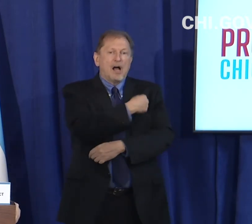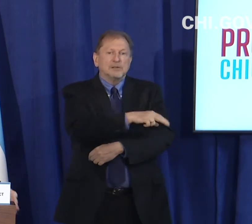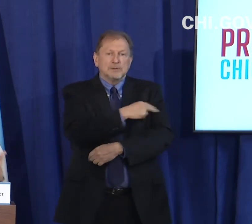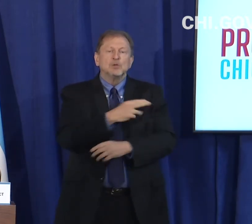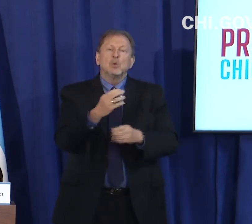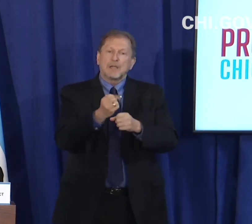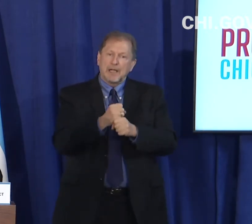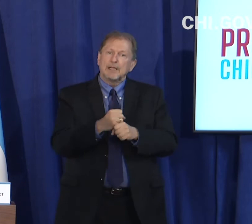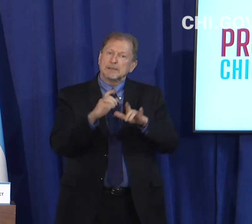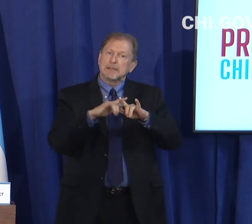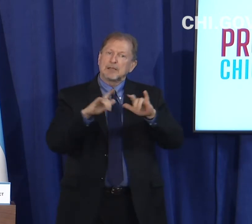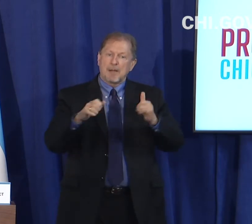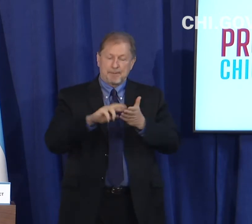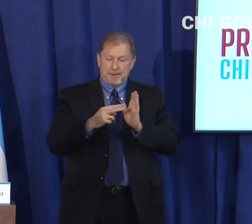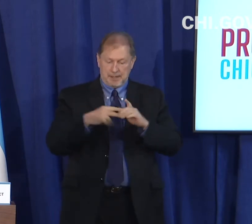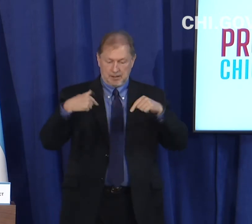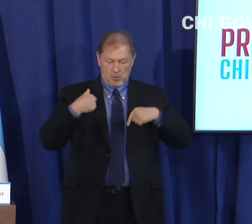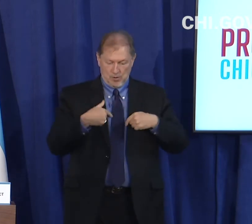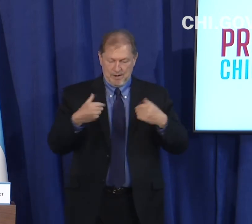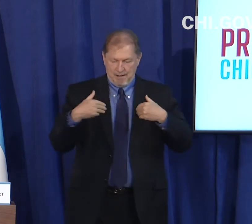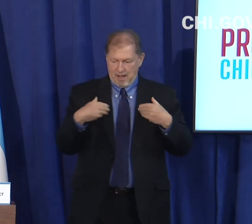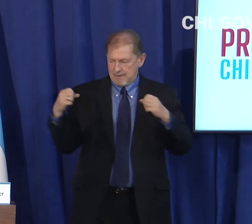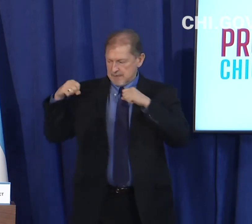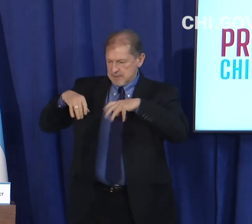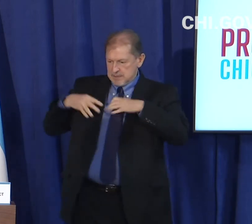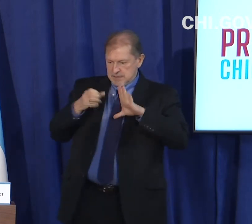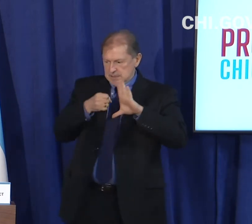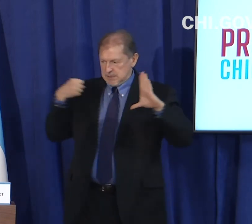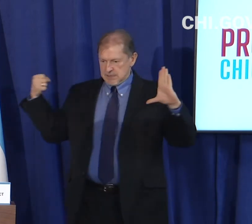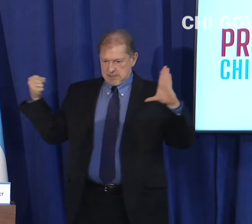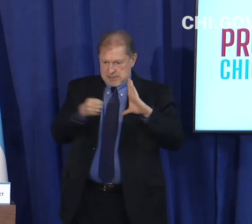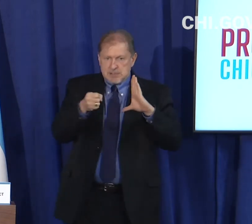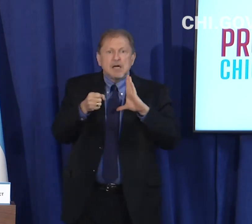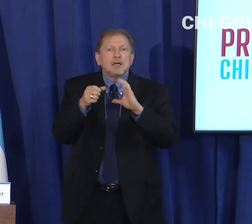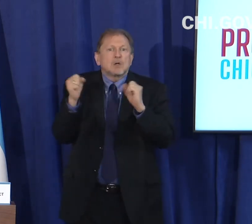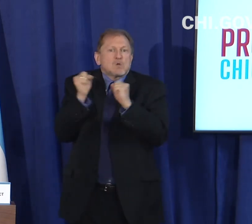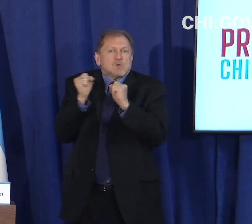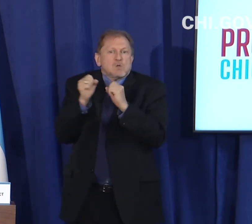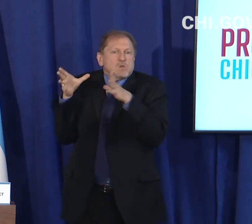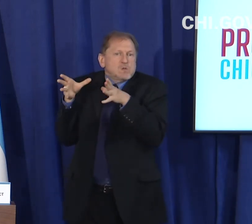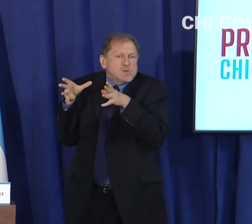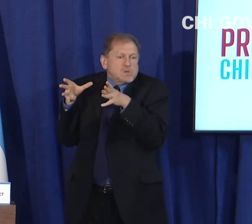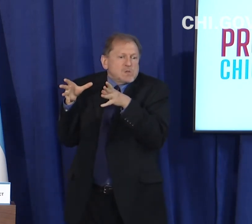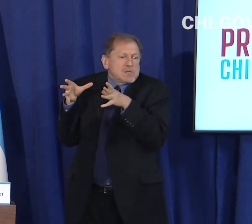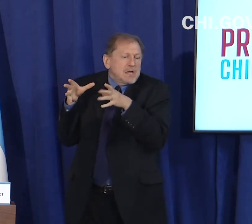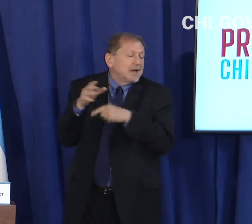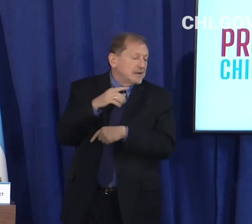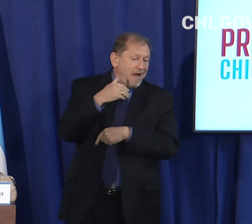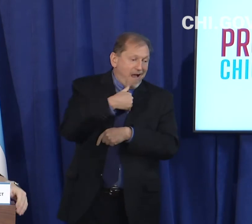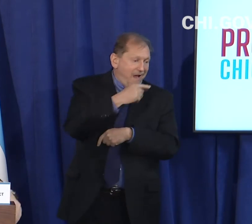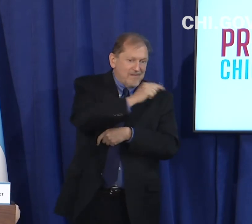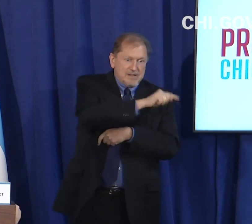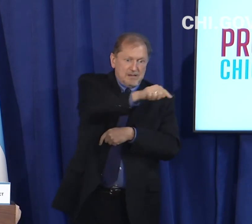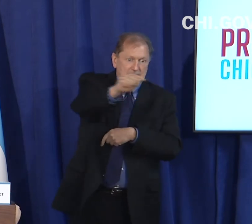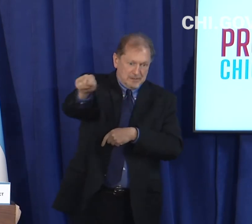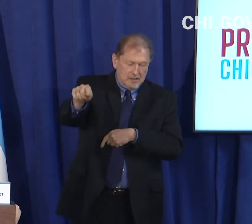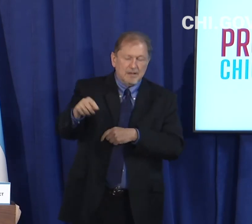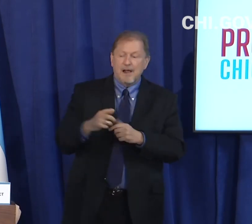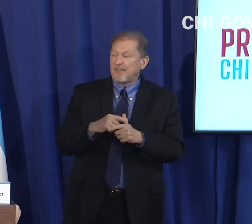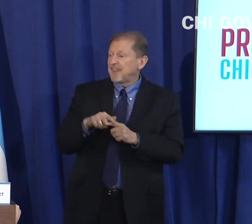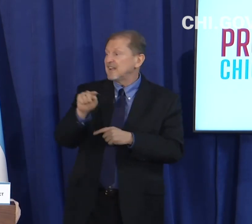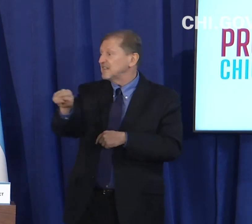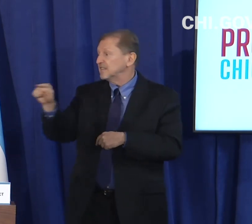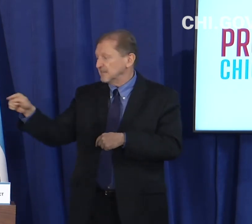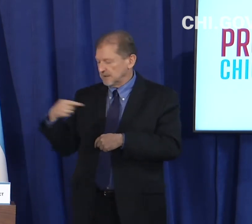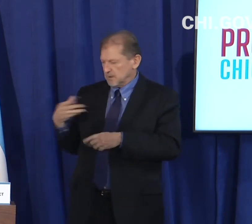So we've built up at CDPH the capacity to handle more than 130,000